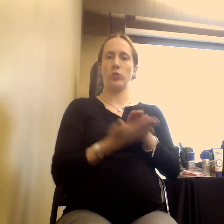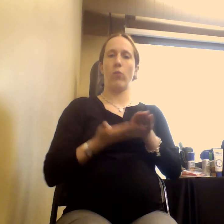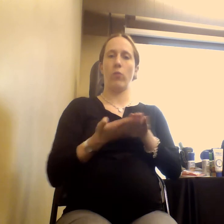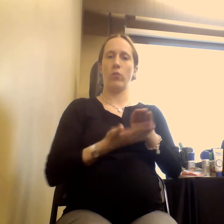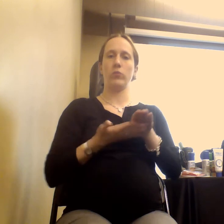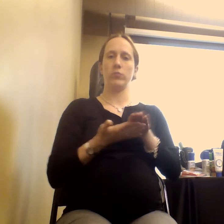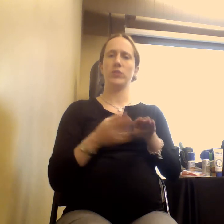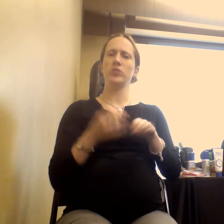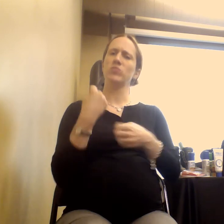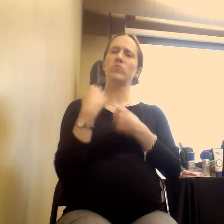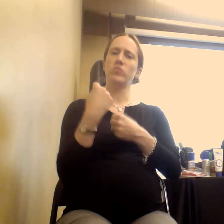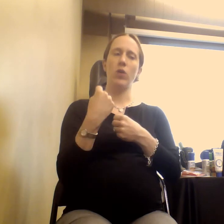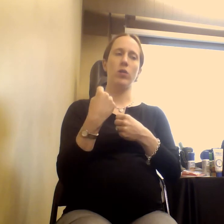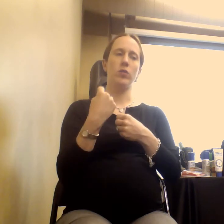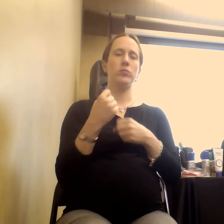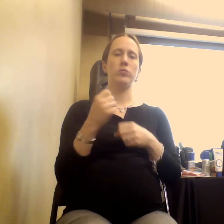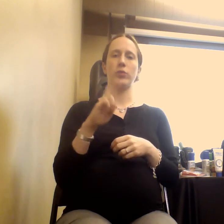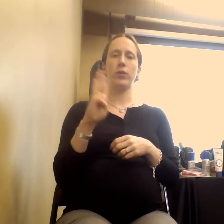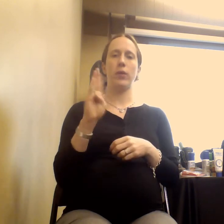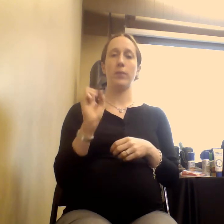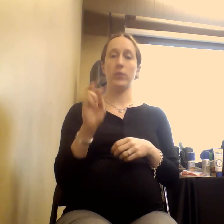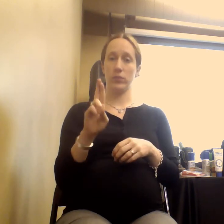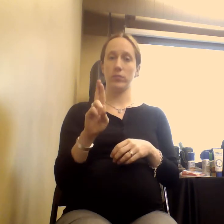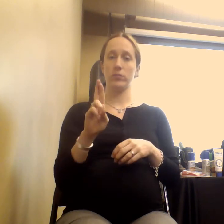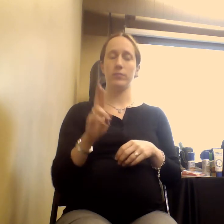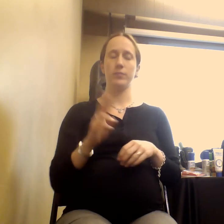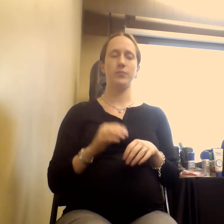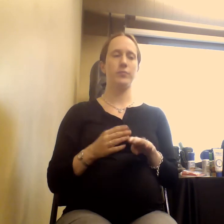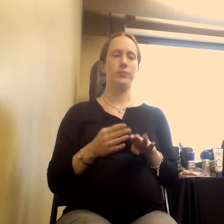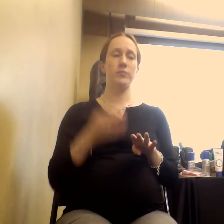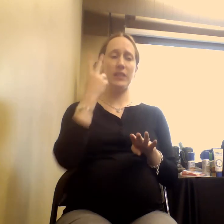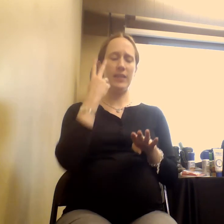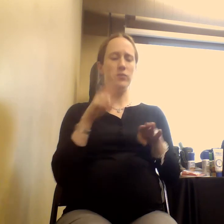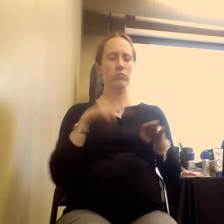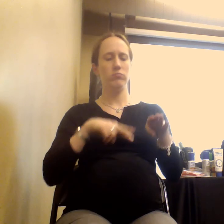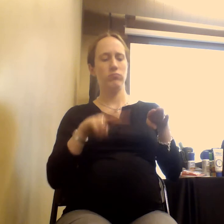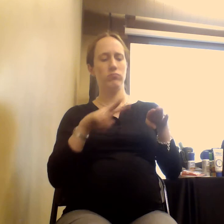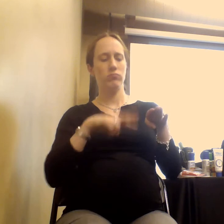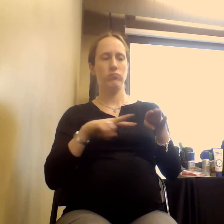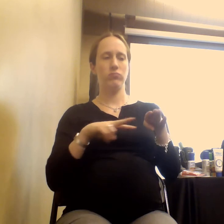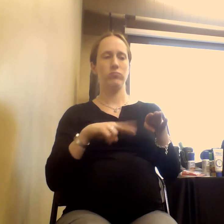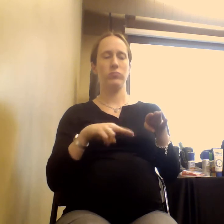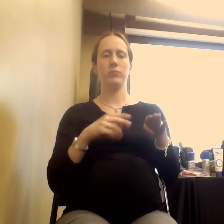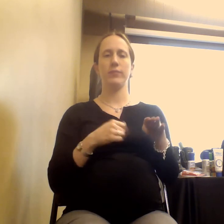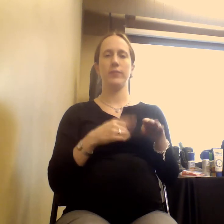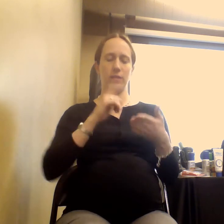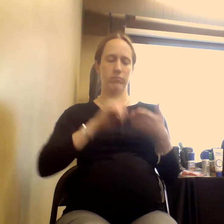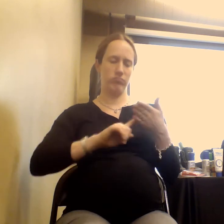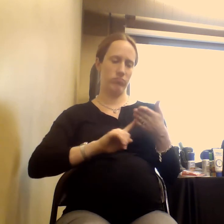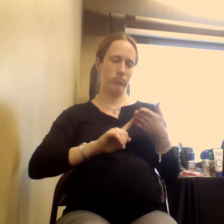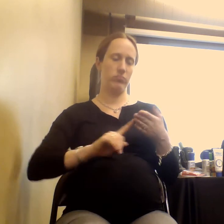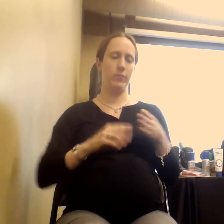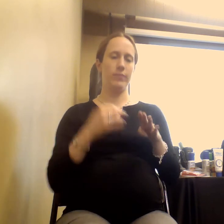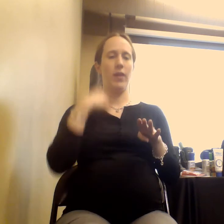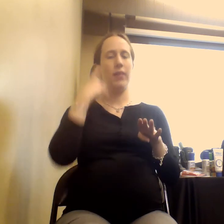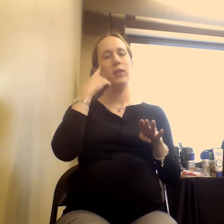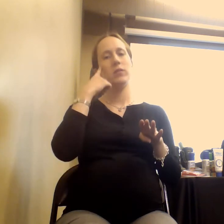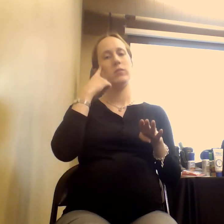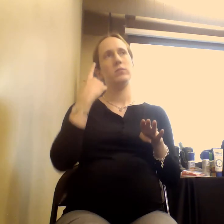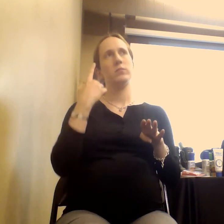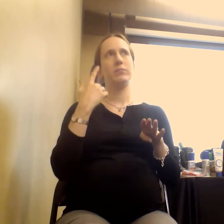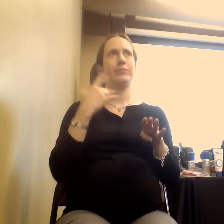rubber for a sole. But if you look at some of the things, and it's basically determined by price point. If you look at this one, I think it's right in the